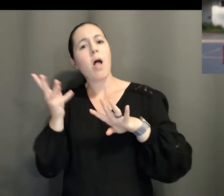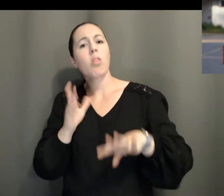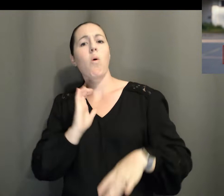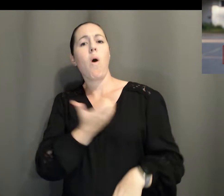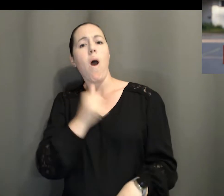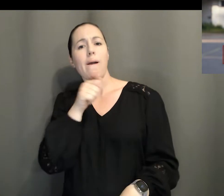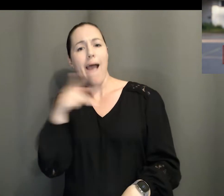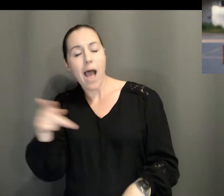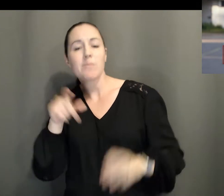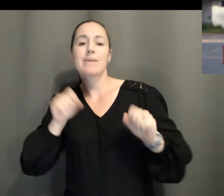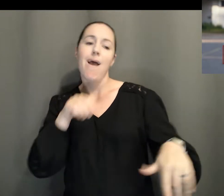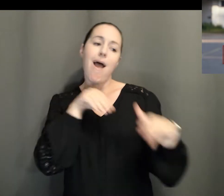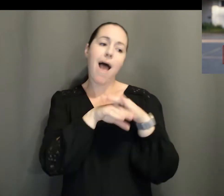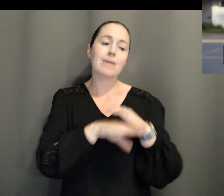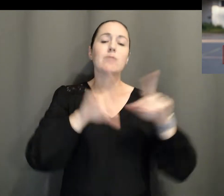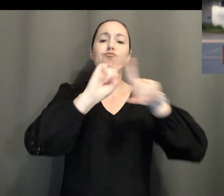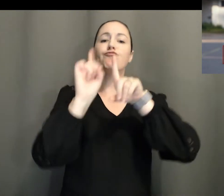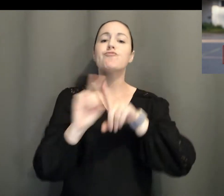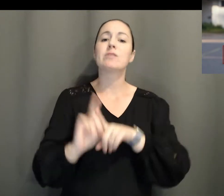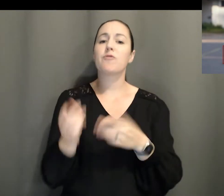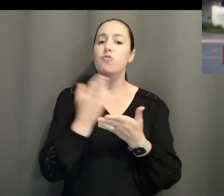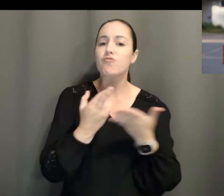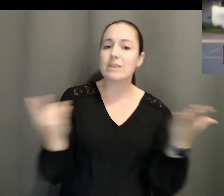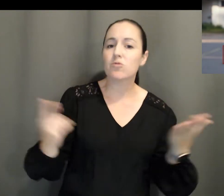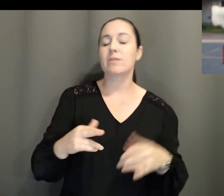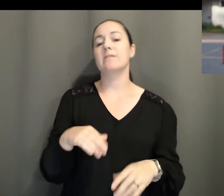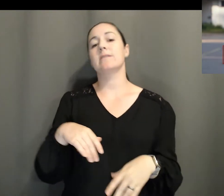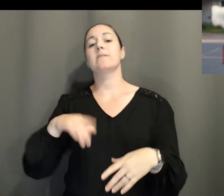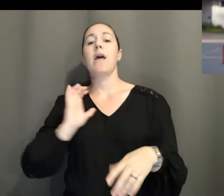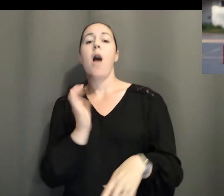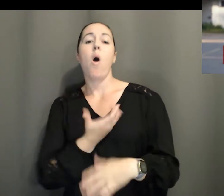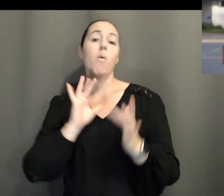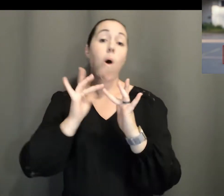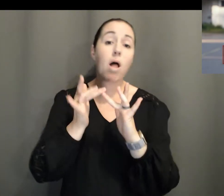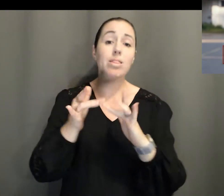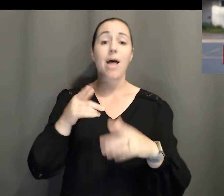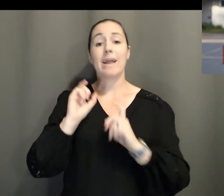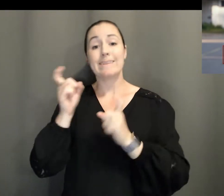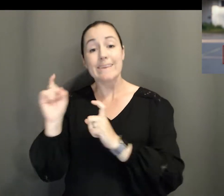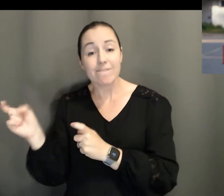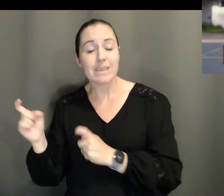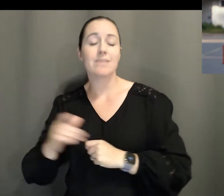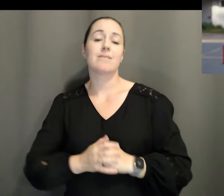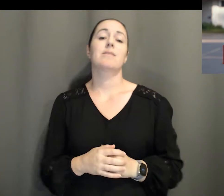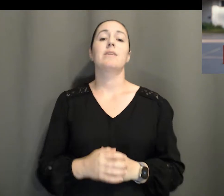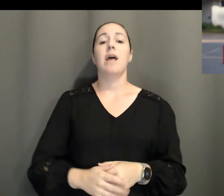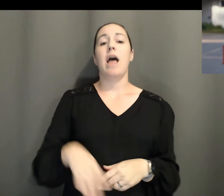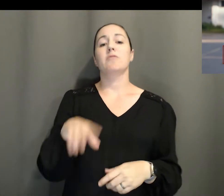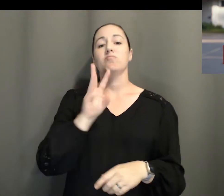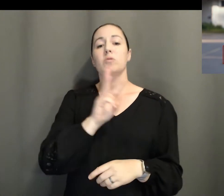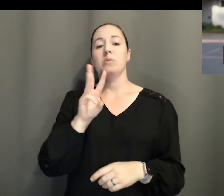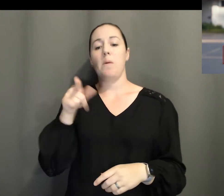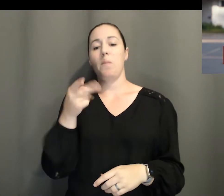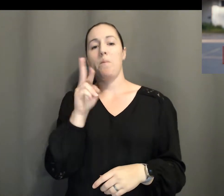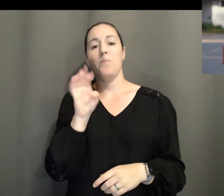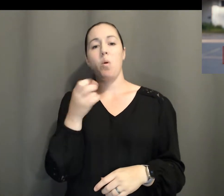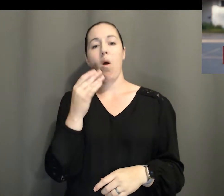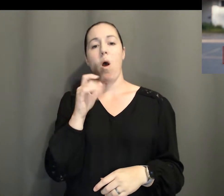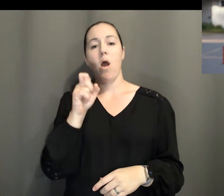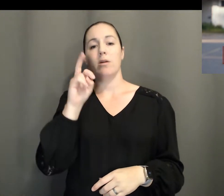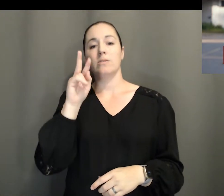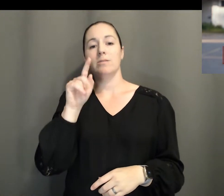watch previous sermons and check out our Becoming Like Jesus podcast and access mobile giving. You can also give to the mission of Pure Heart through text to give